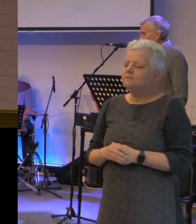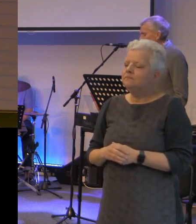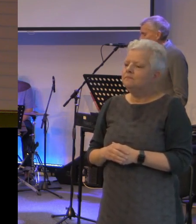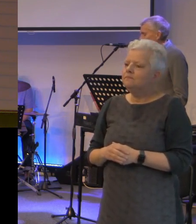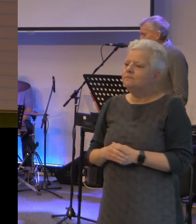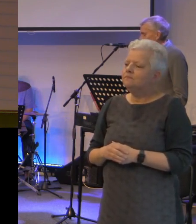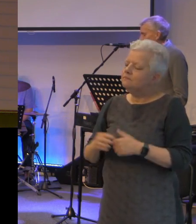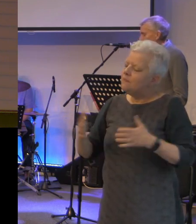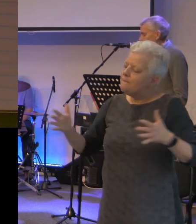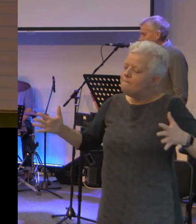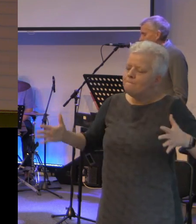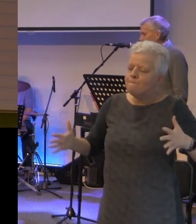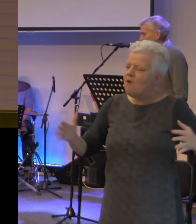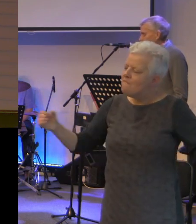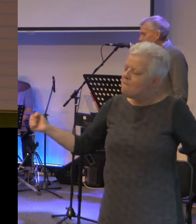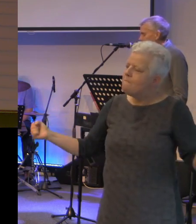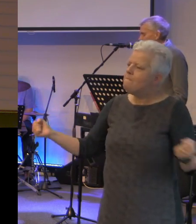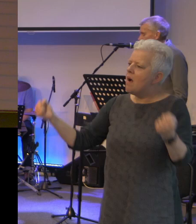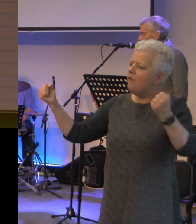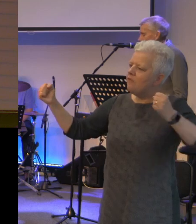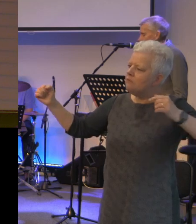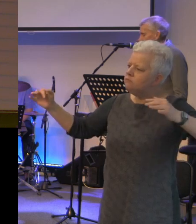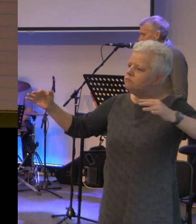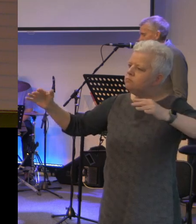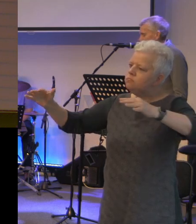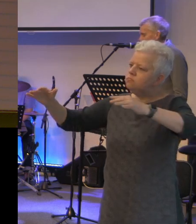Move powerfully among them, we pray.